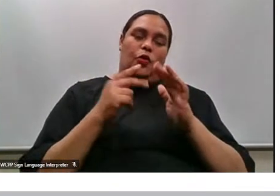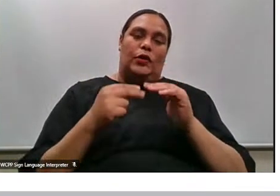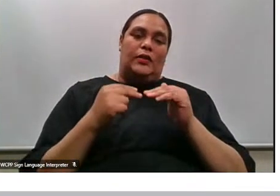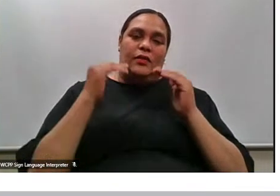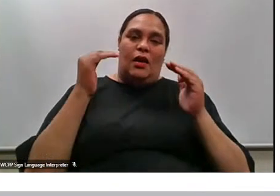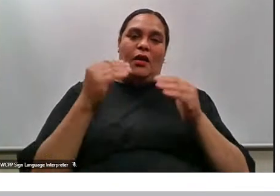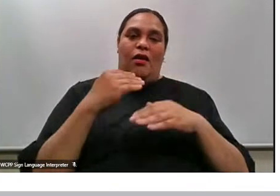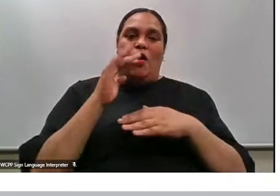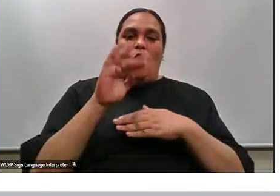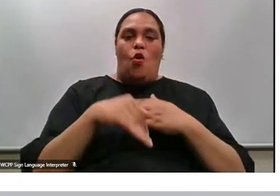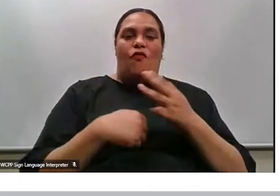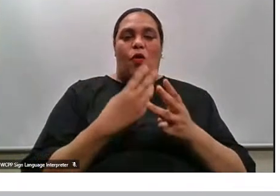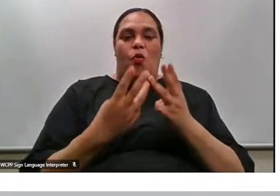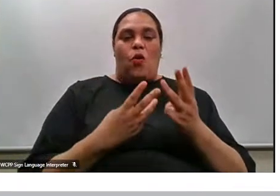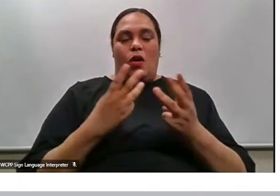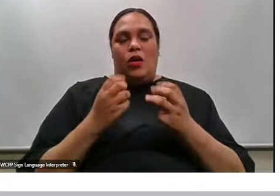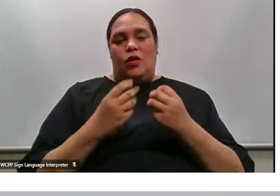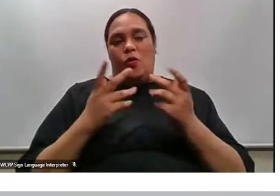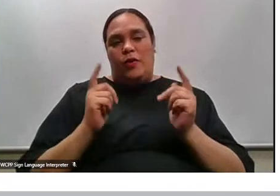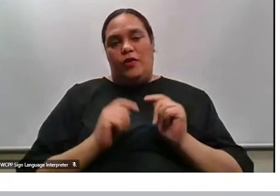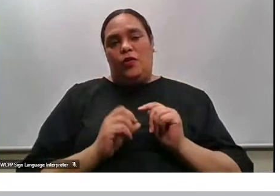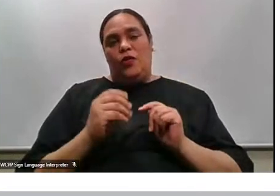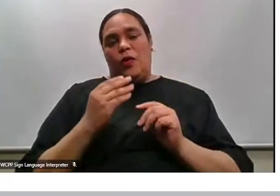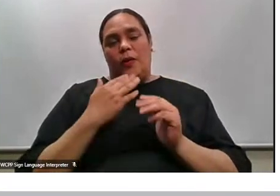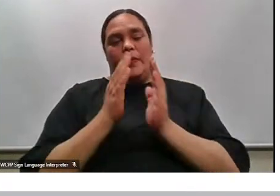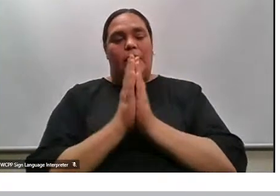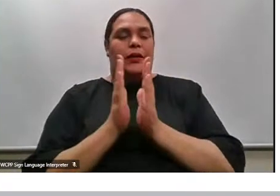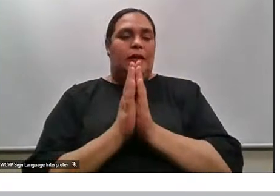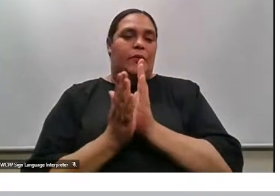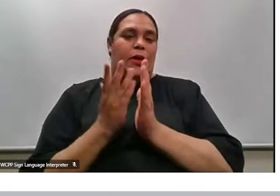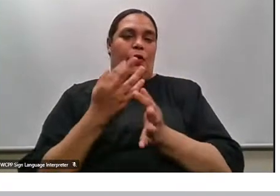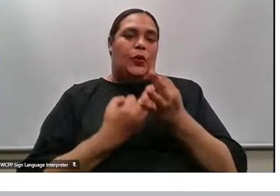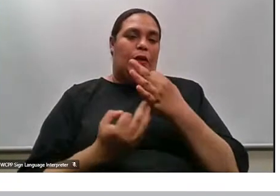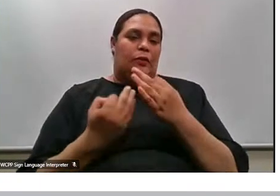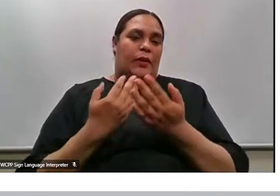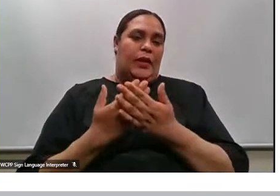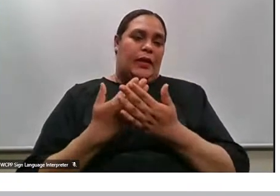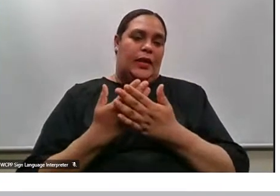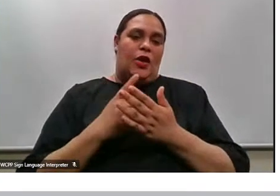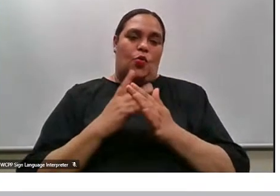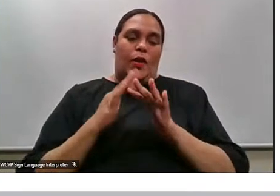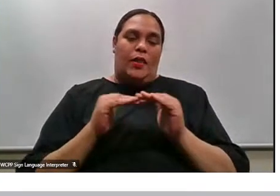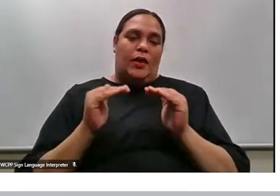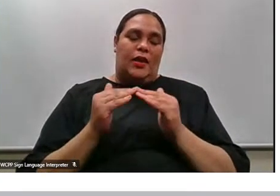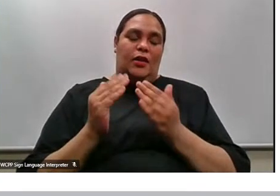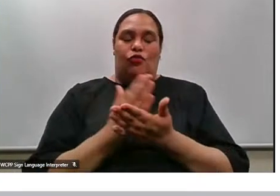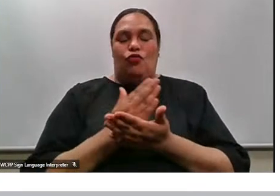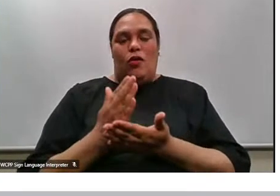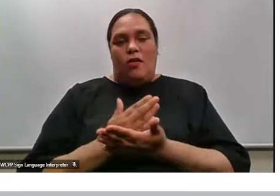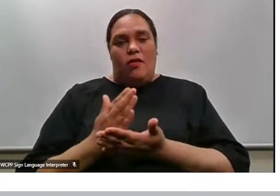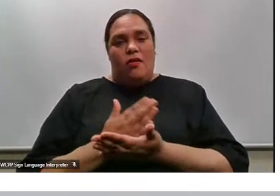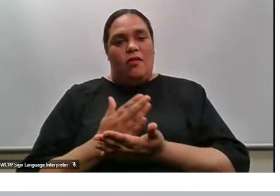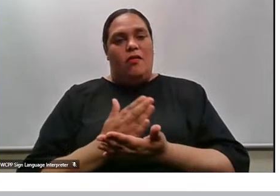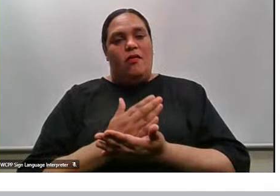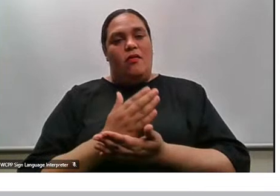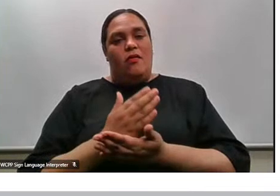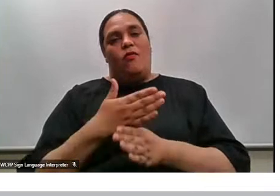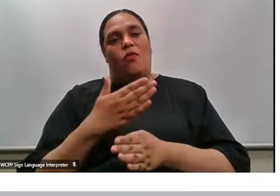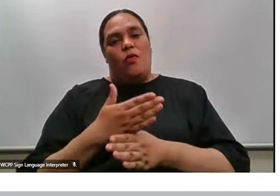overworked. So please, maybe you can explain so that there's equitable distribution of